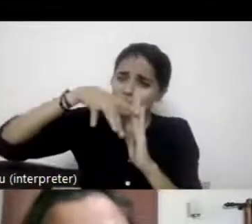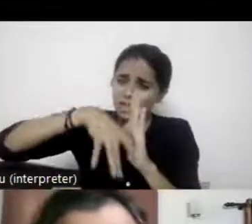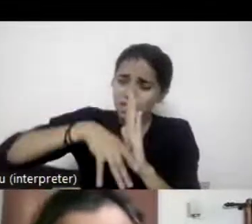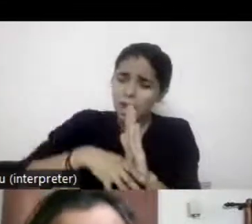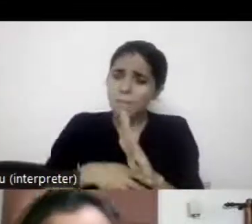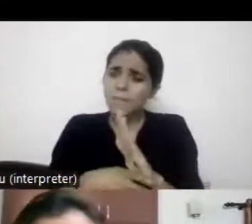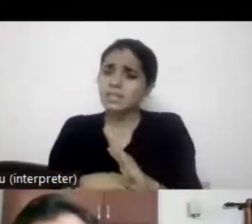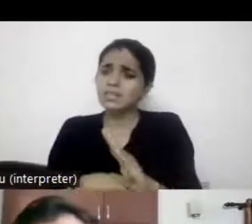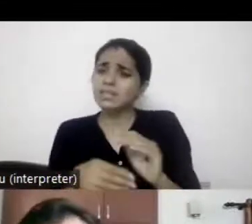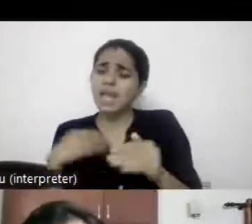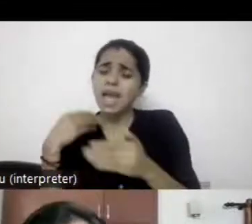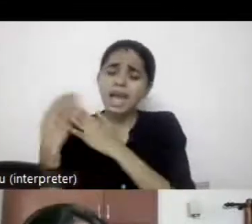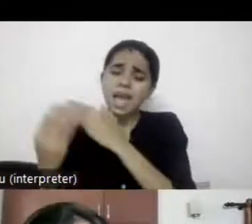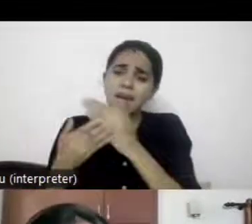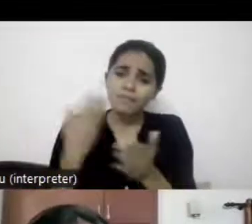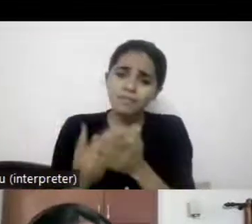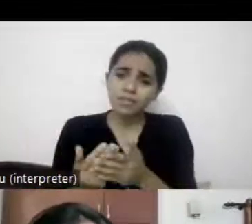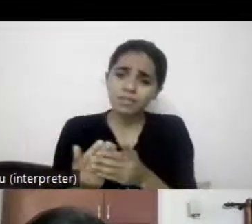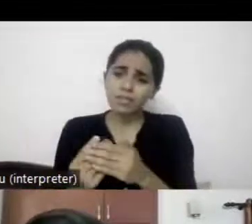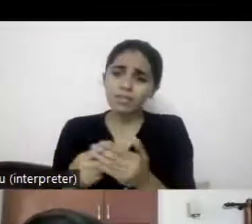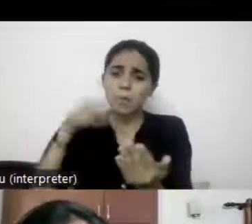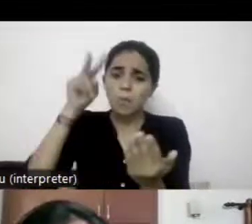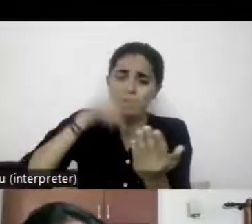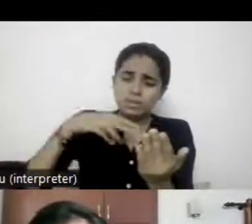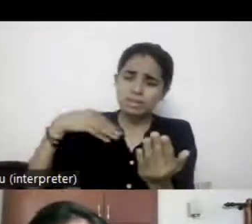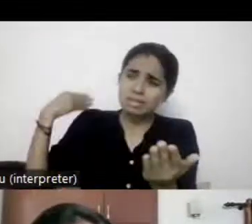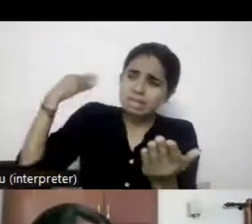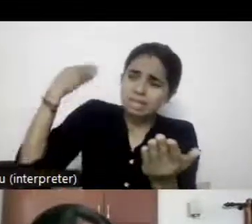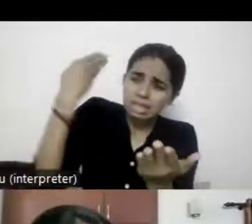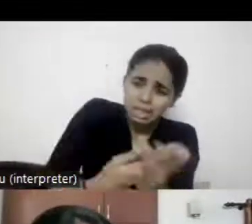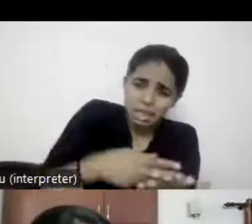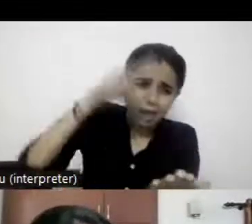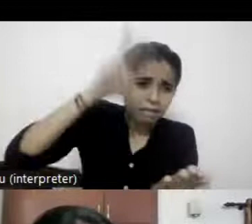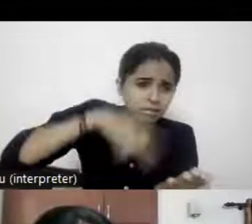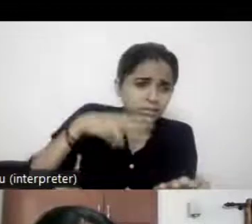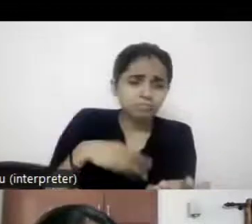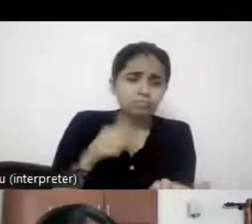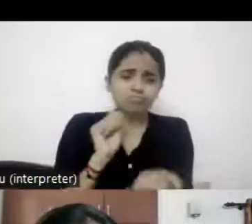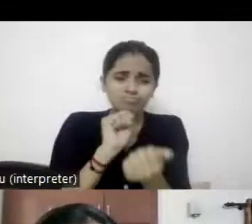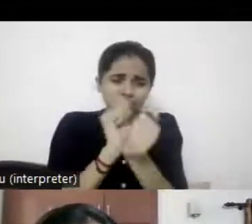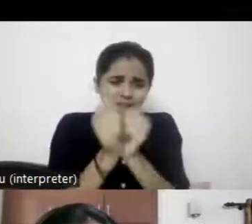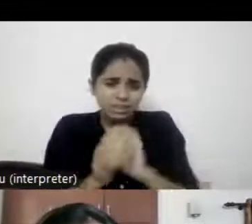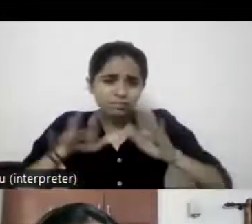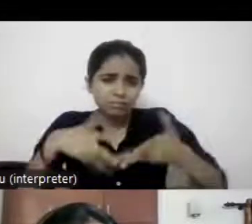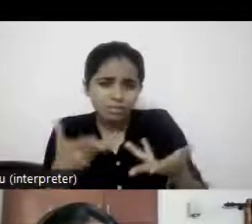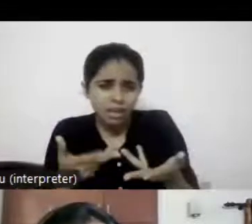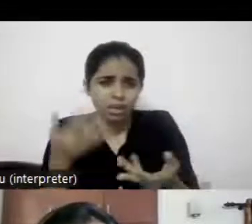at everything that we have studied so far, whatever we have learned so far.